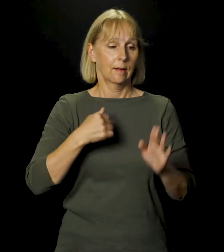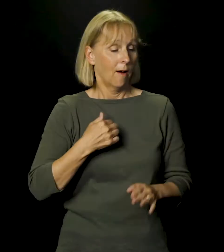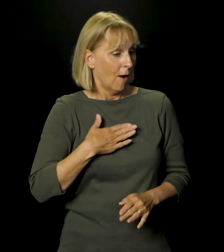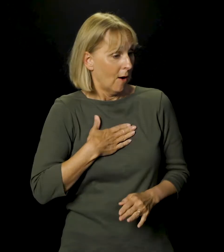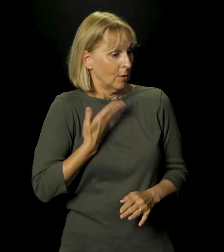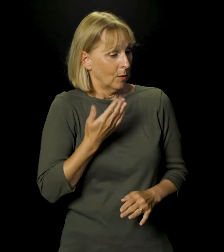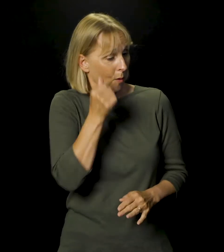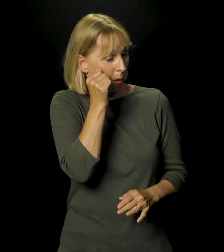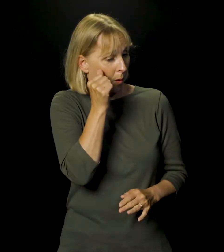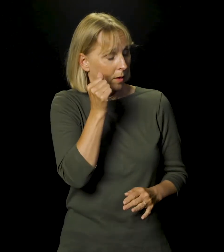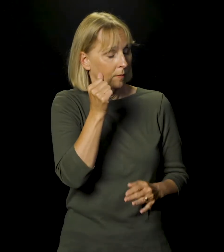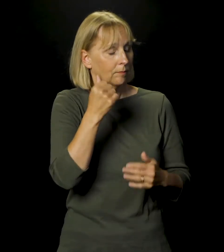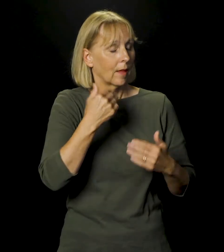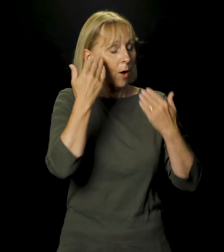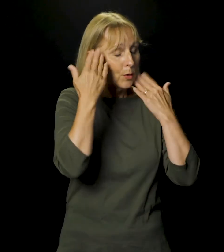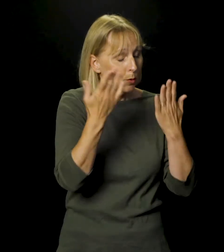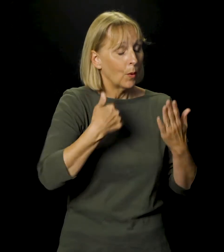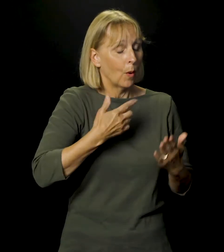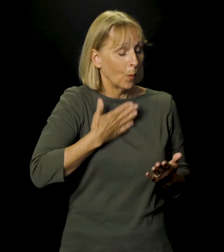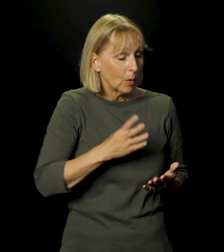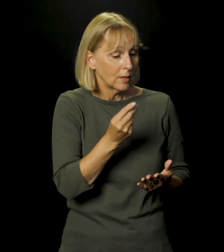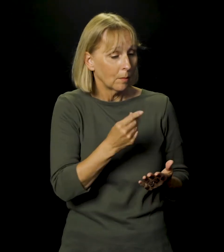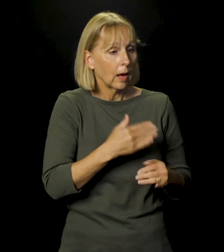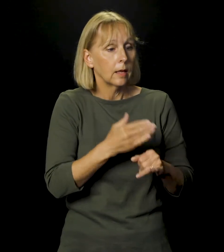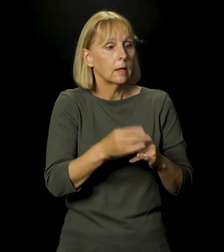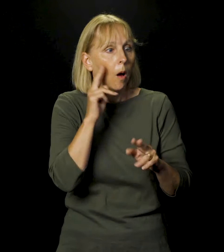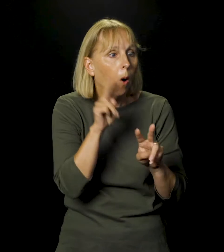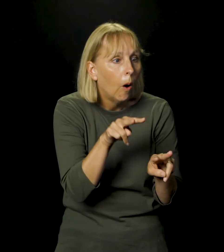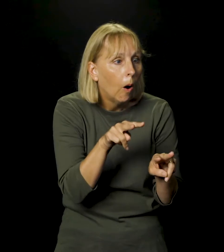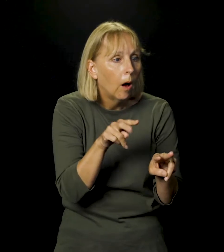then I see it and I realise I need it.